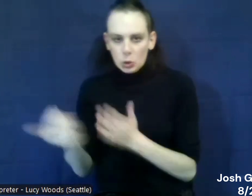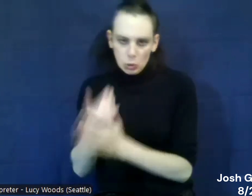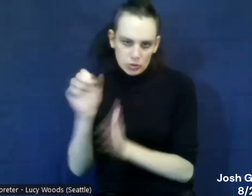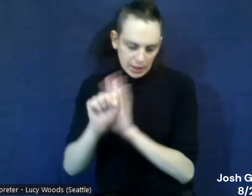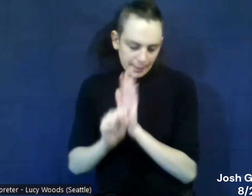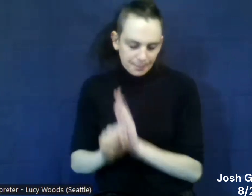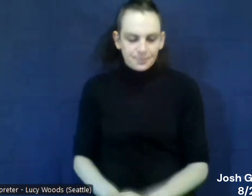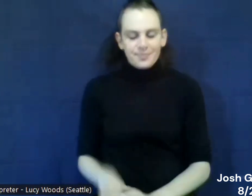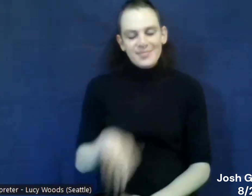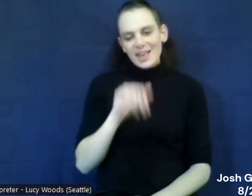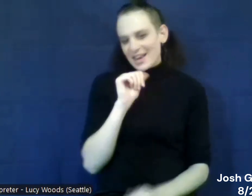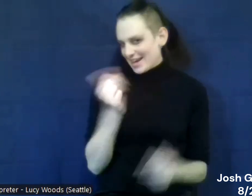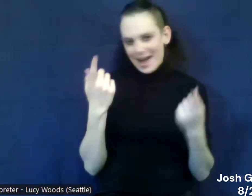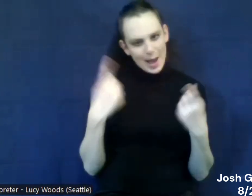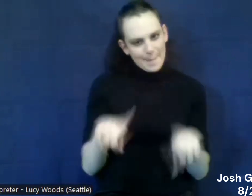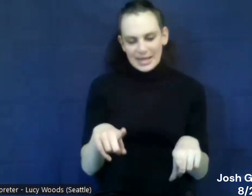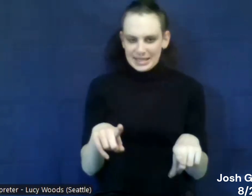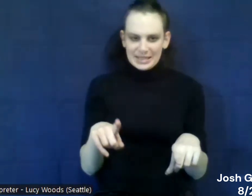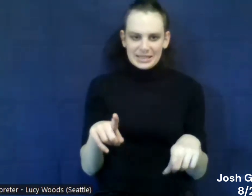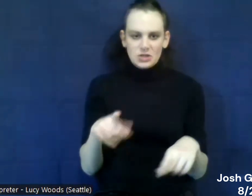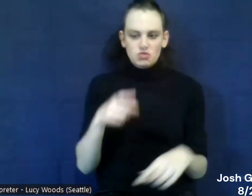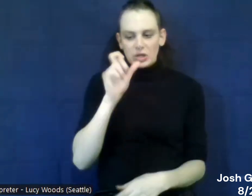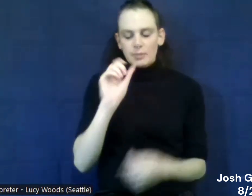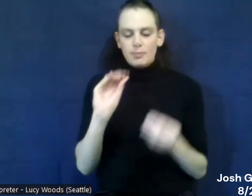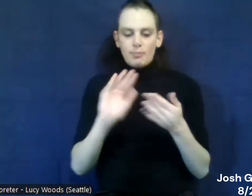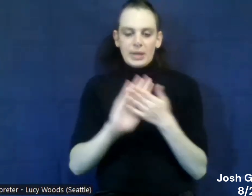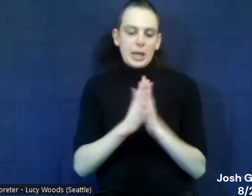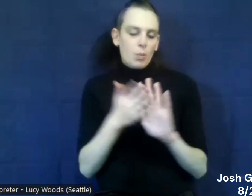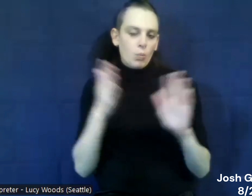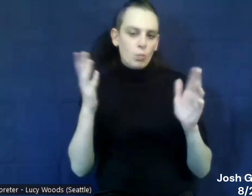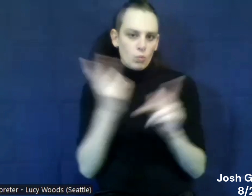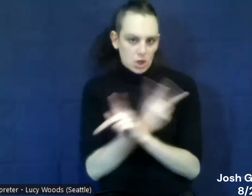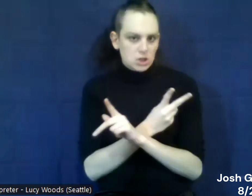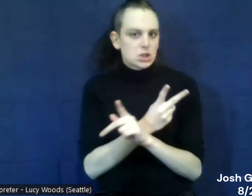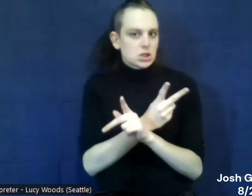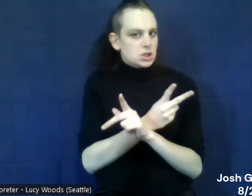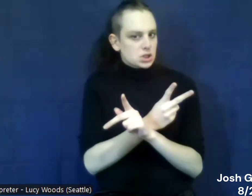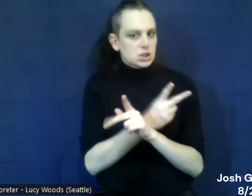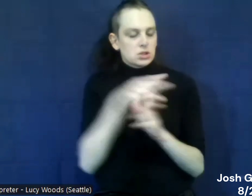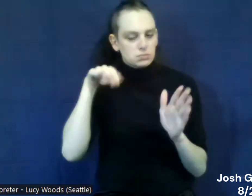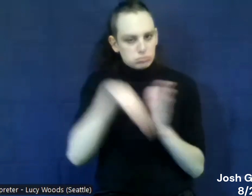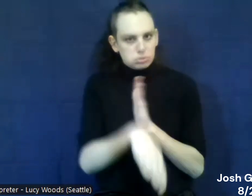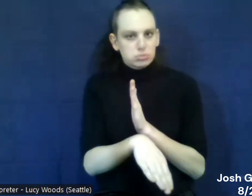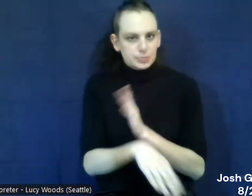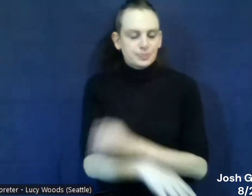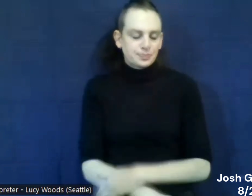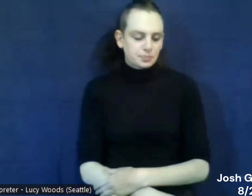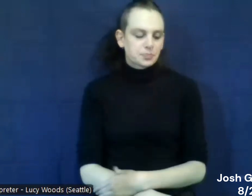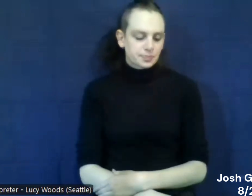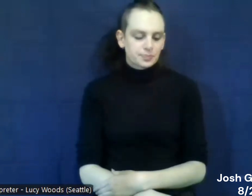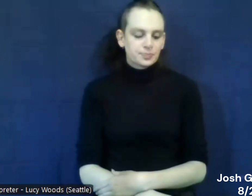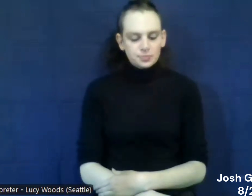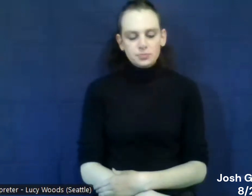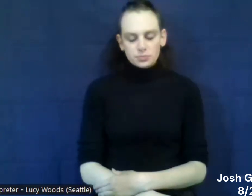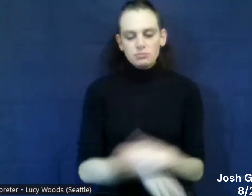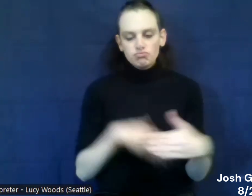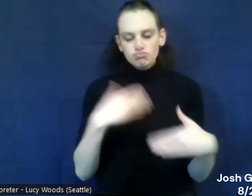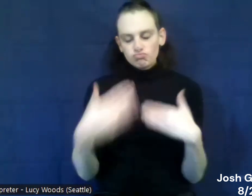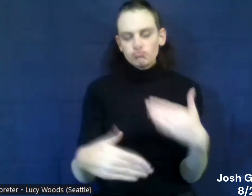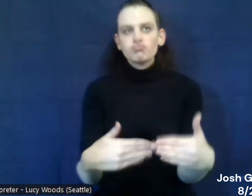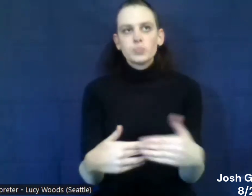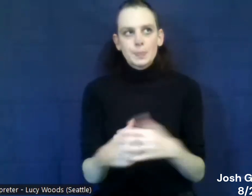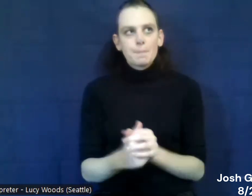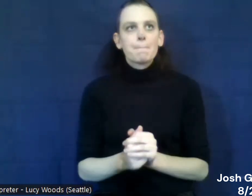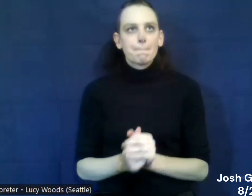In fact, things got worse, as they do, and I got to a point um,